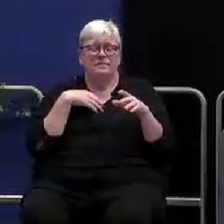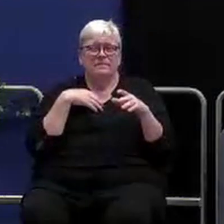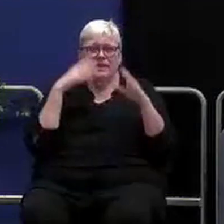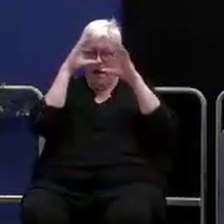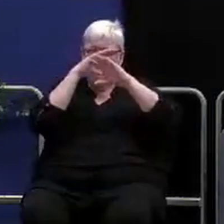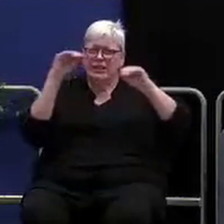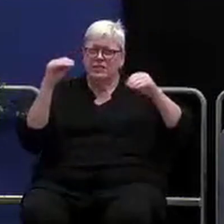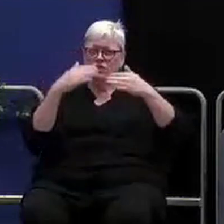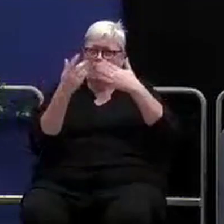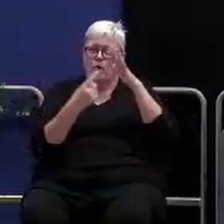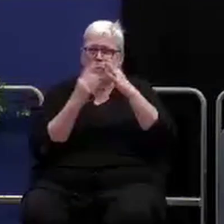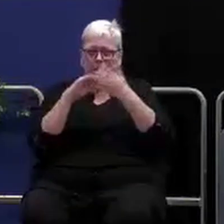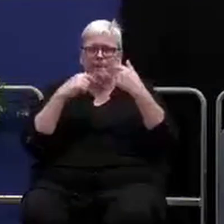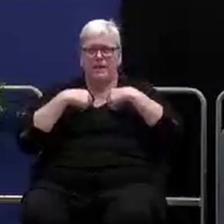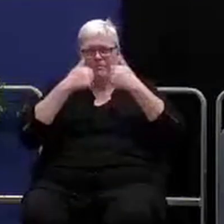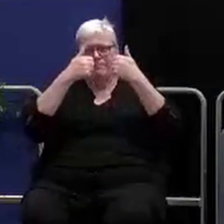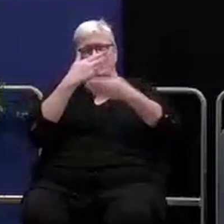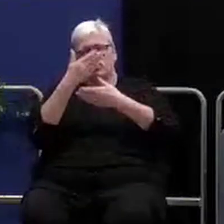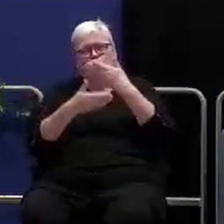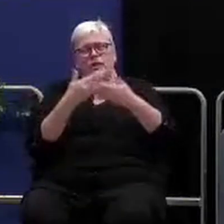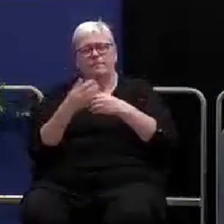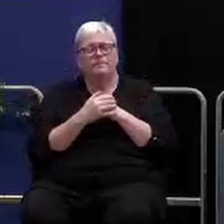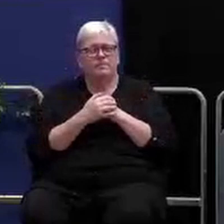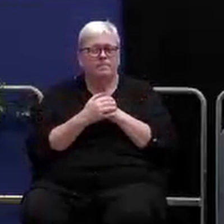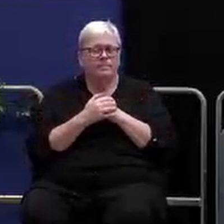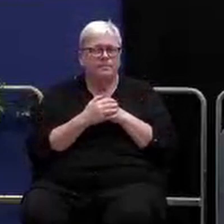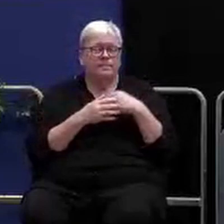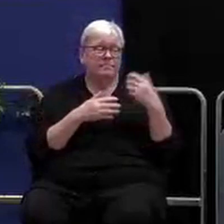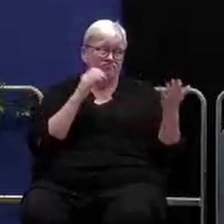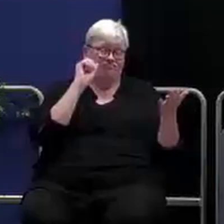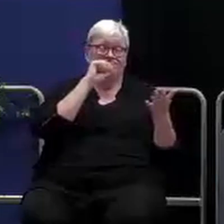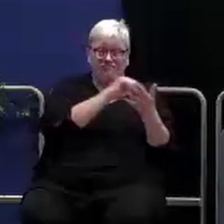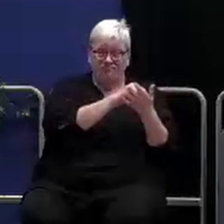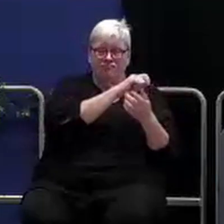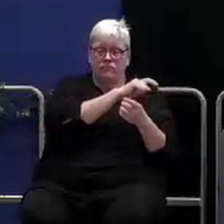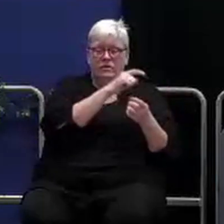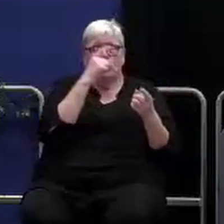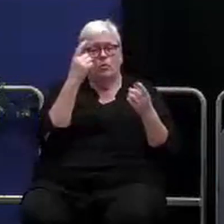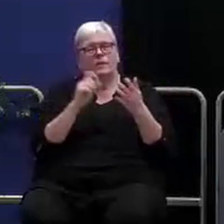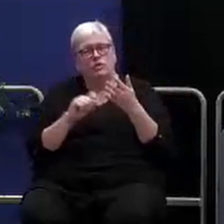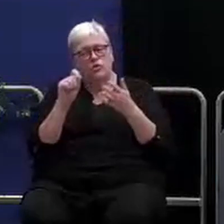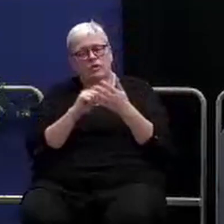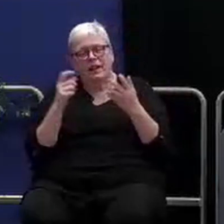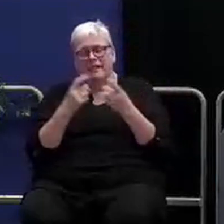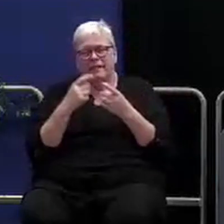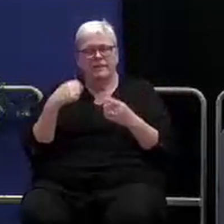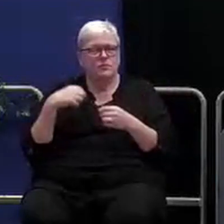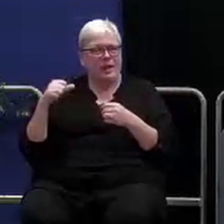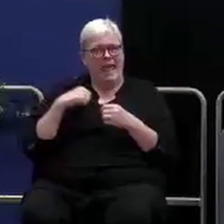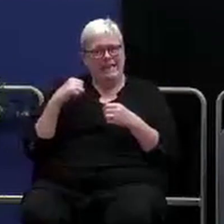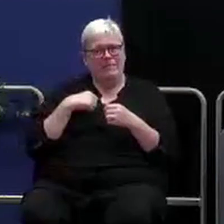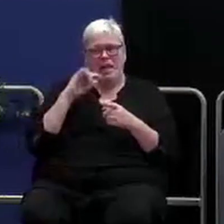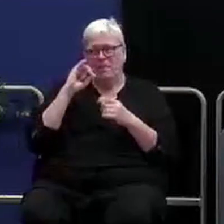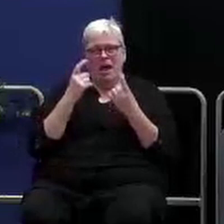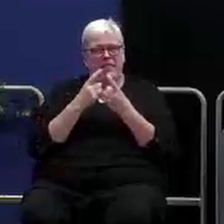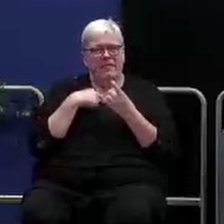more important than my own story. Mm-hmm. So. No, absolutely. I wonder if when we write things, we're sort of anticipating the bad things people